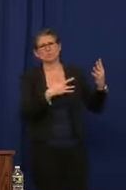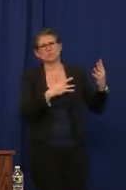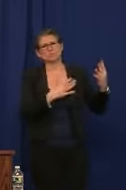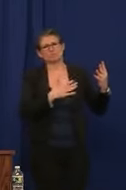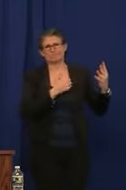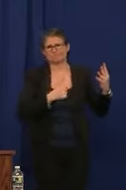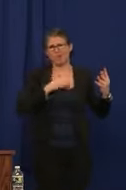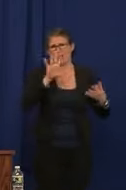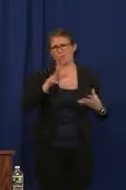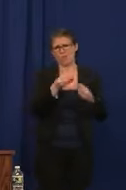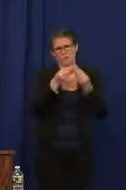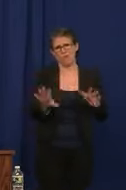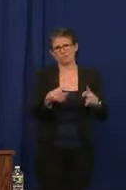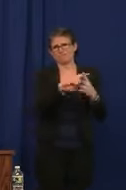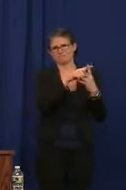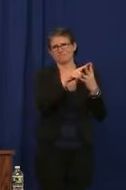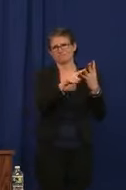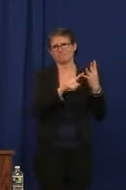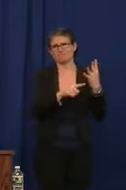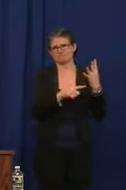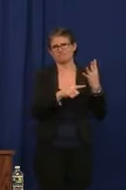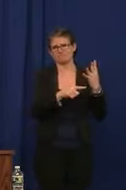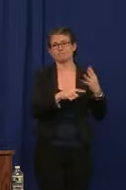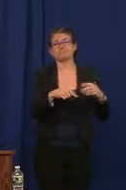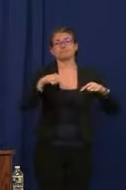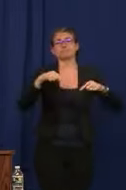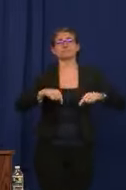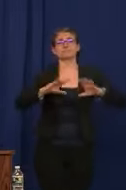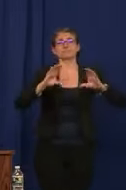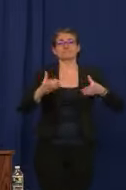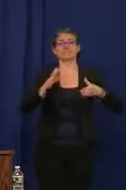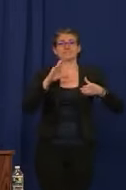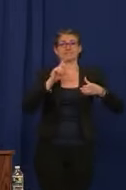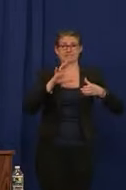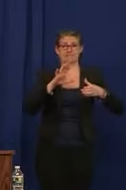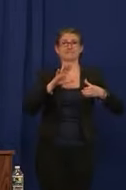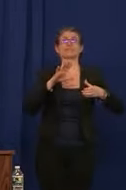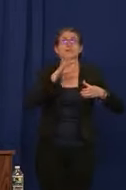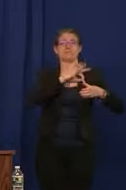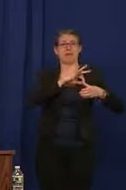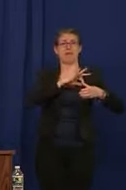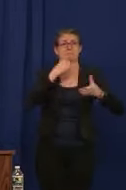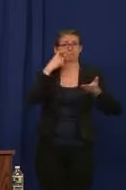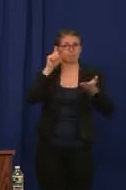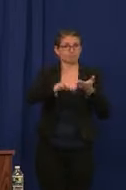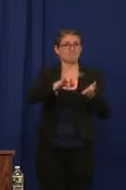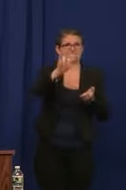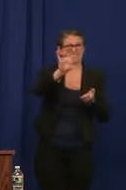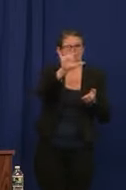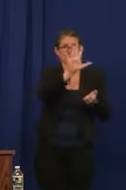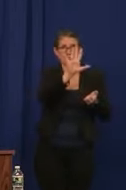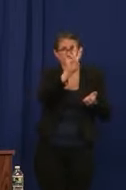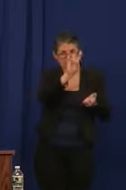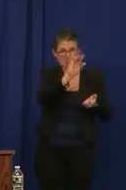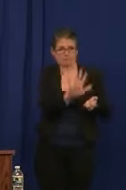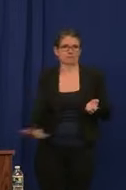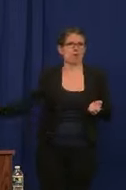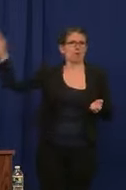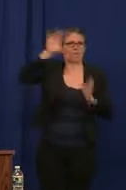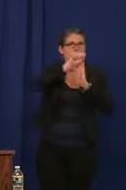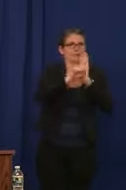Maine CDC is also reporting a total of 770 cases of COVID-19 across the